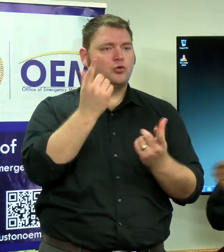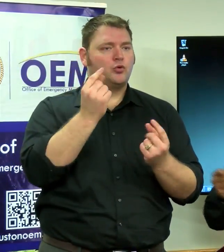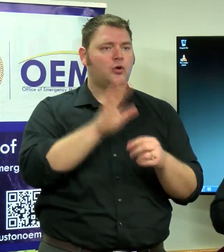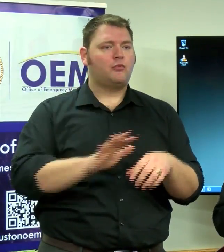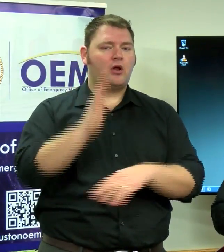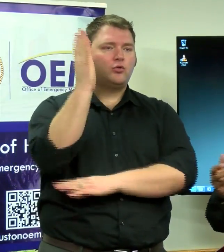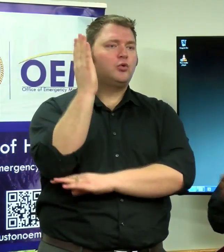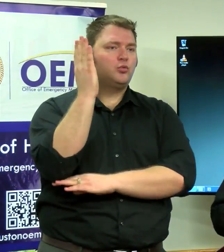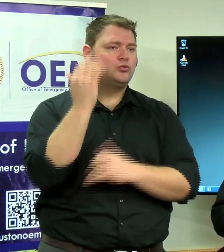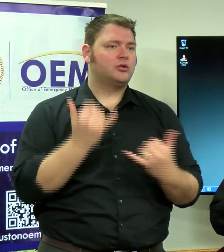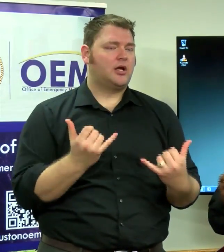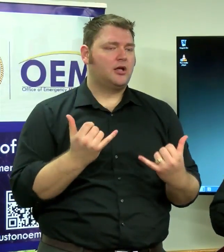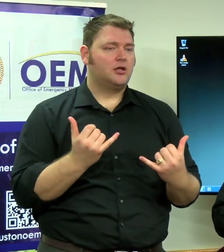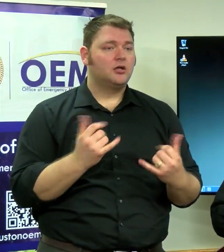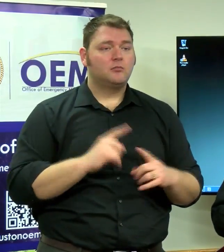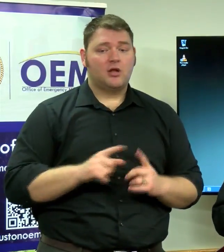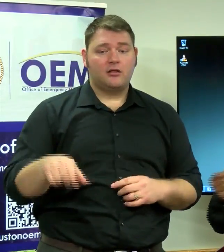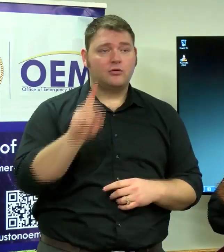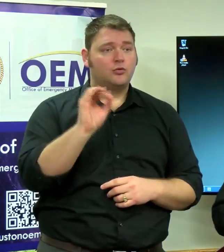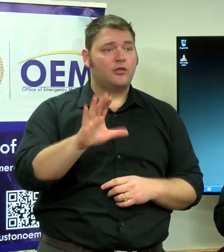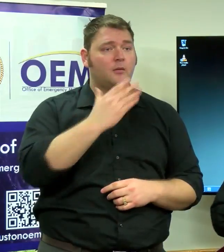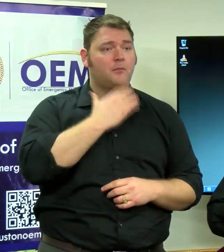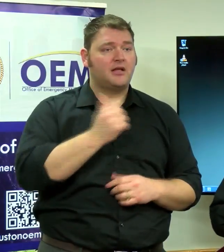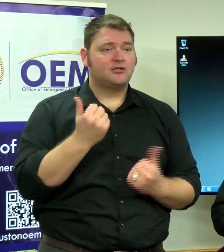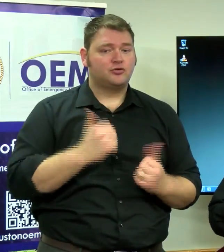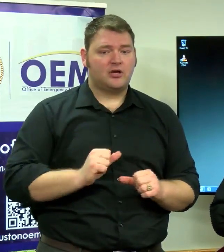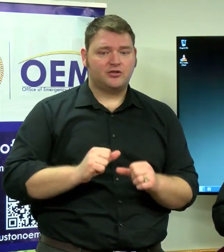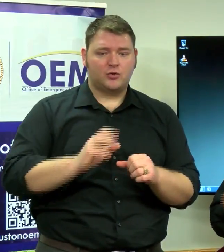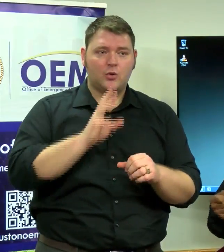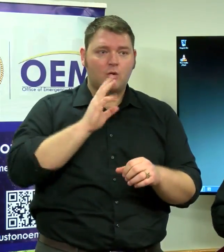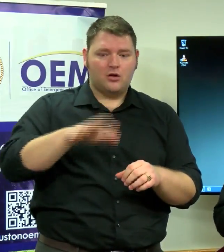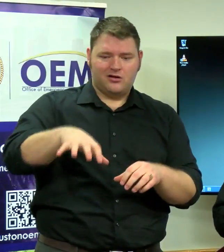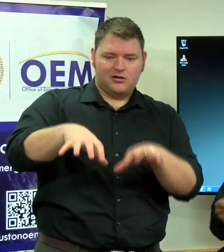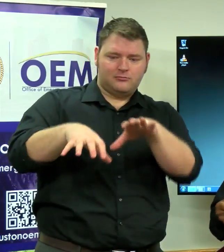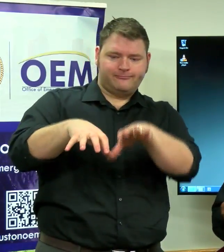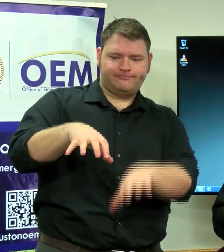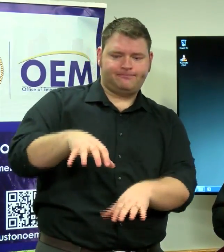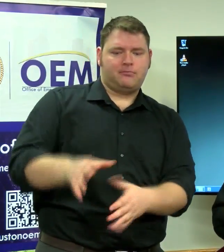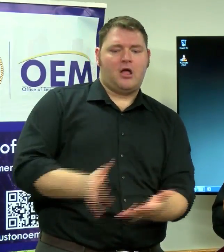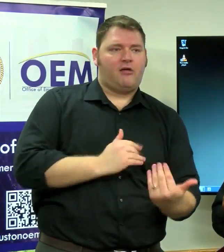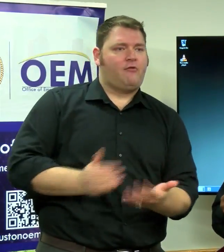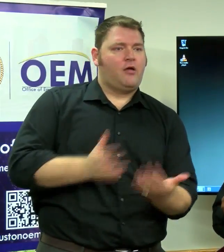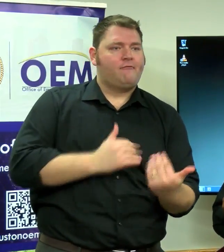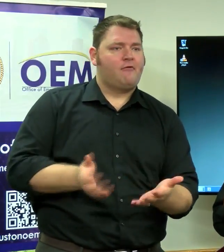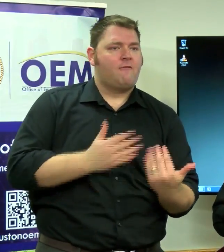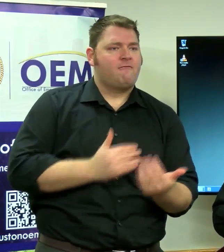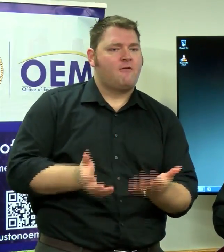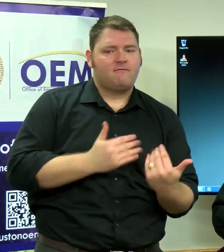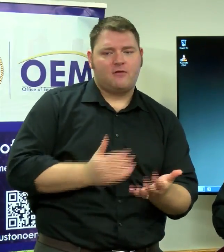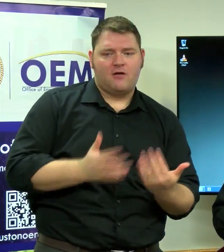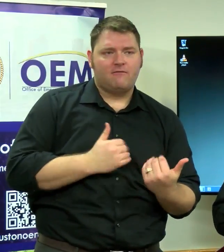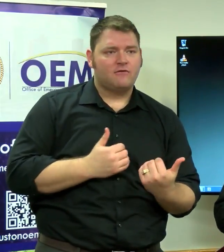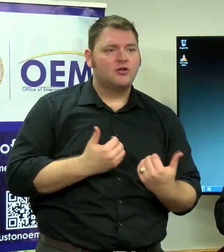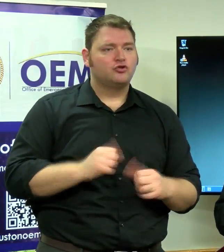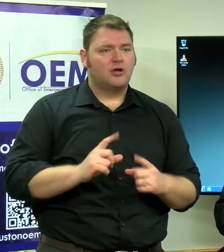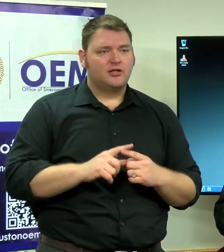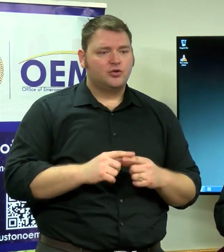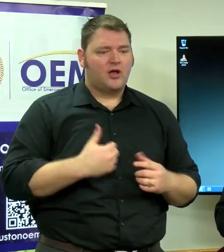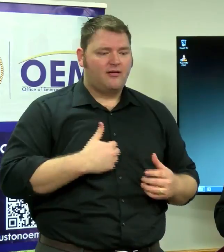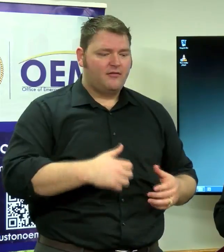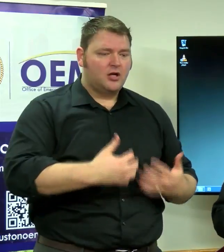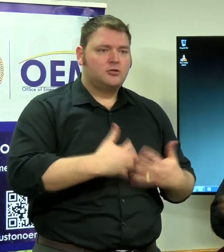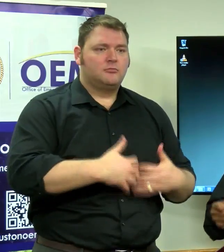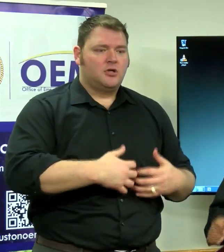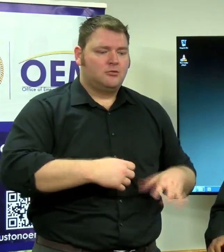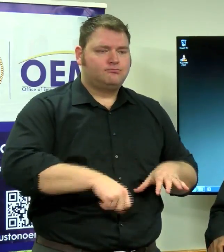get the water out. And so it's going to require pumps and getting equipment in. I think there's some heavy equipment that we're trying to move